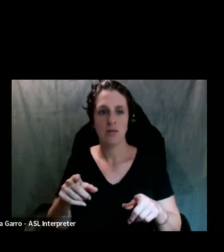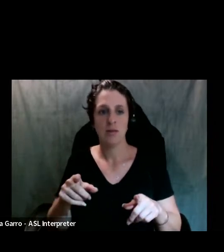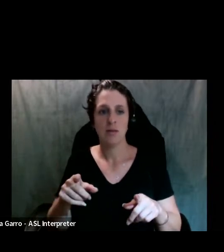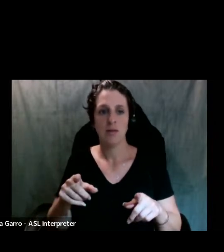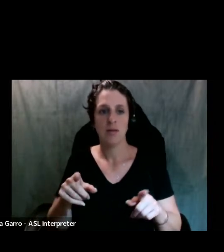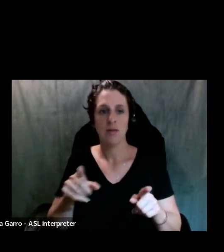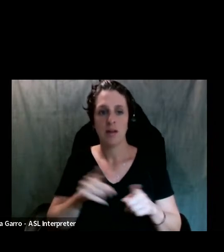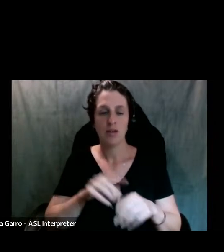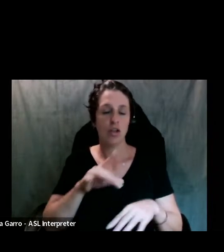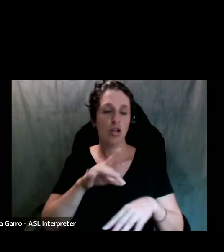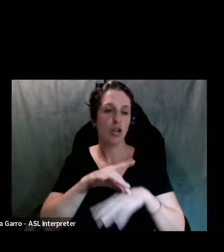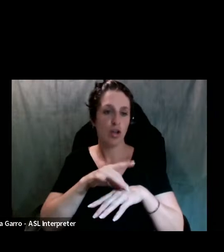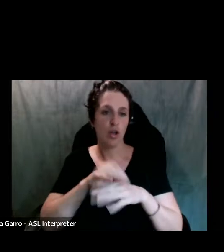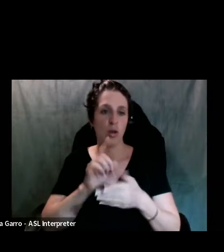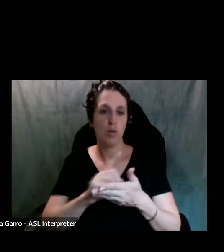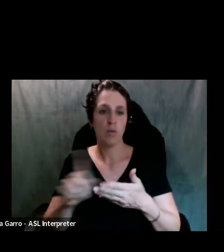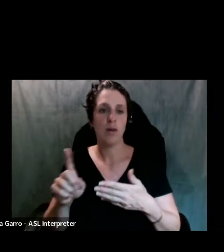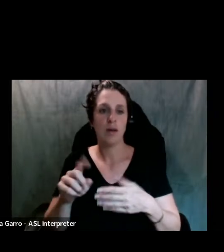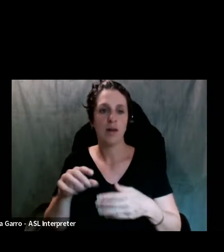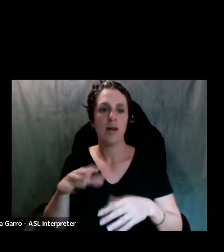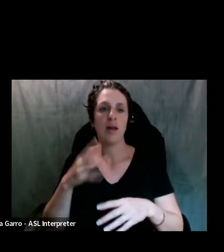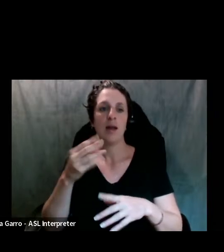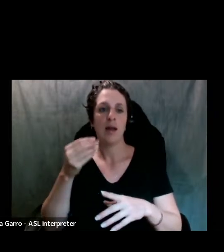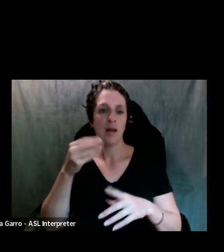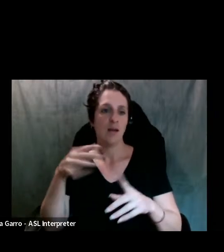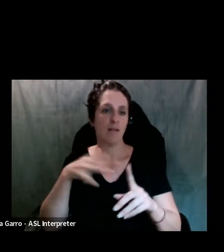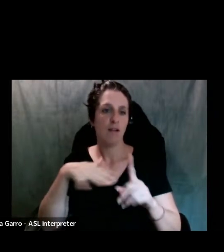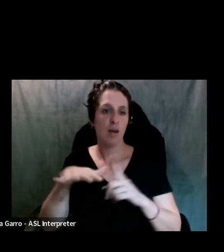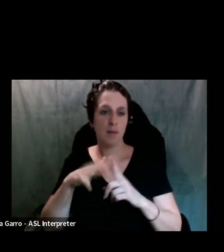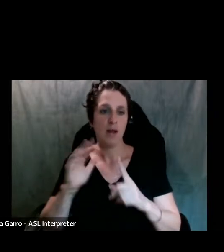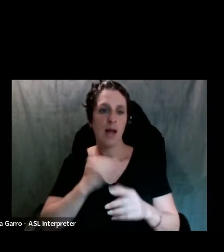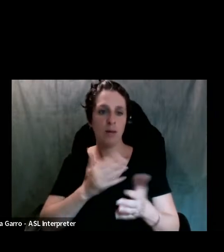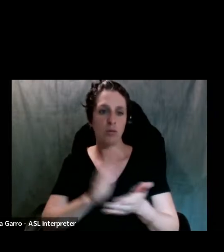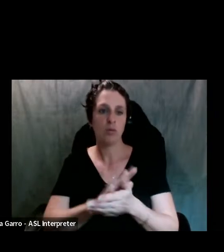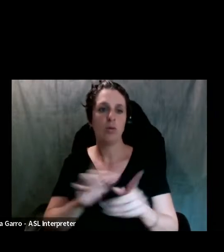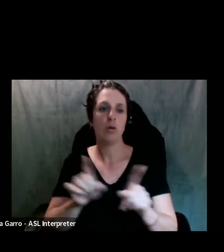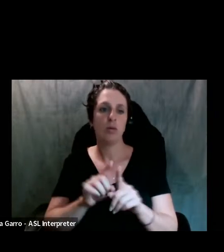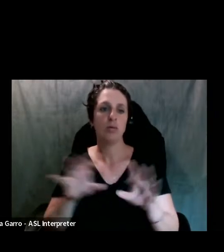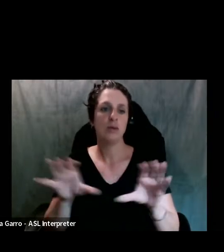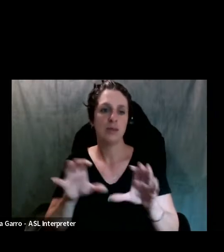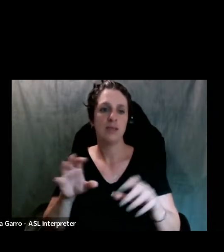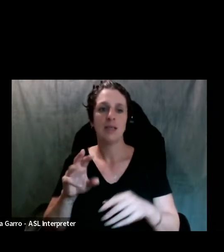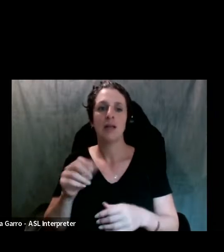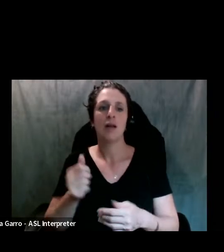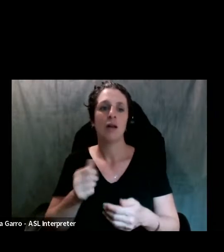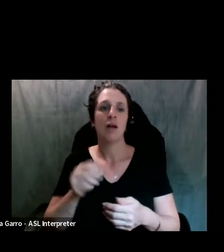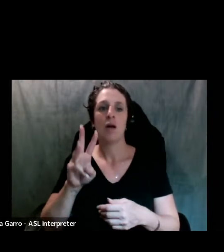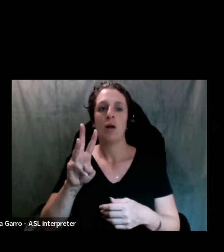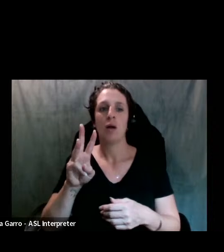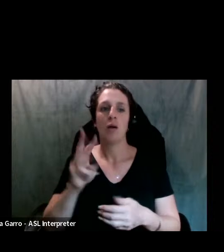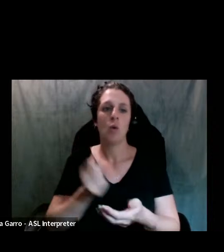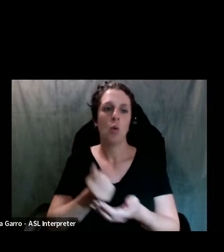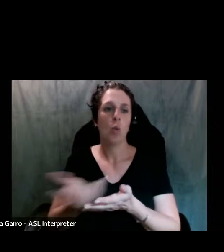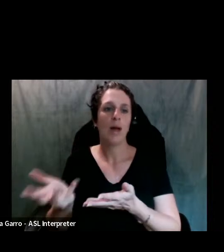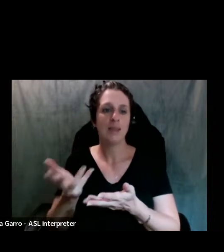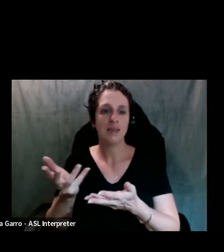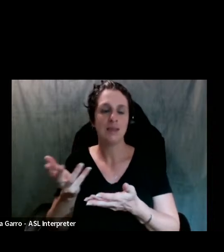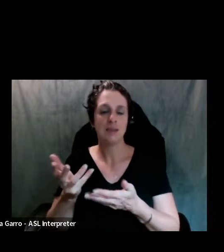Earth Week and it was all environmental. Our school also did a waste competition,